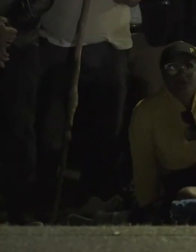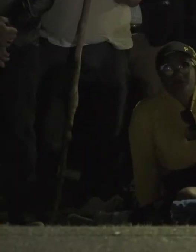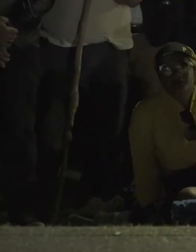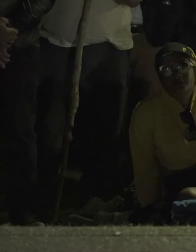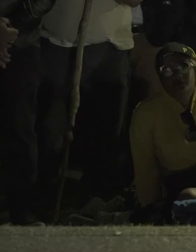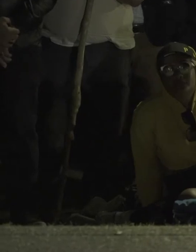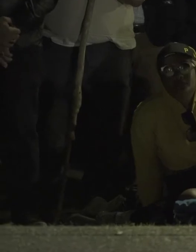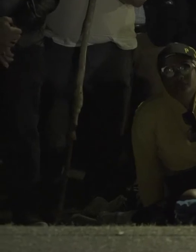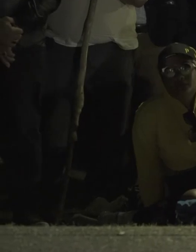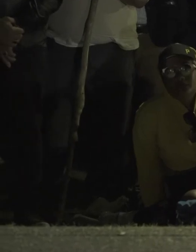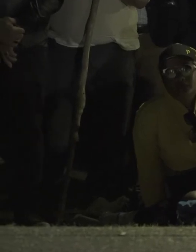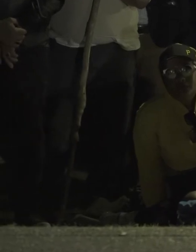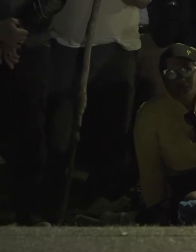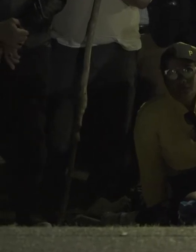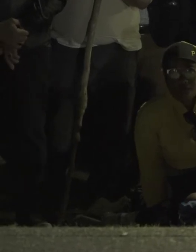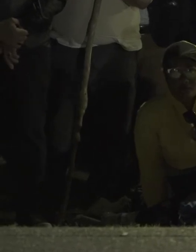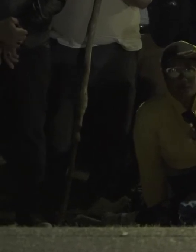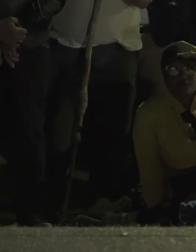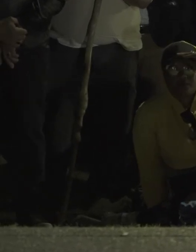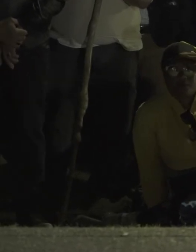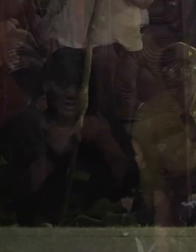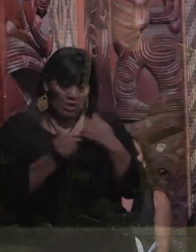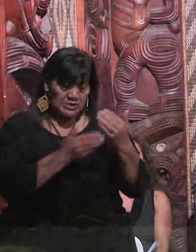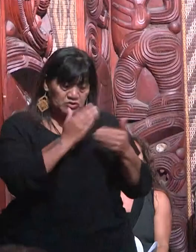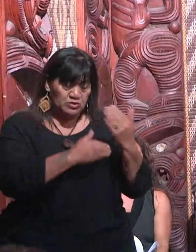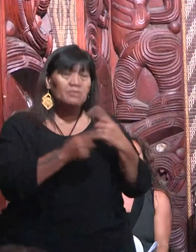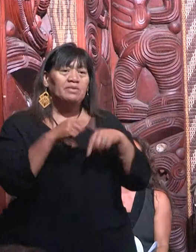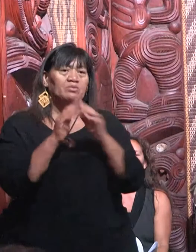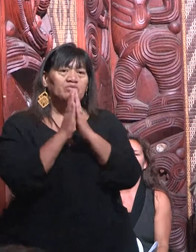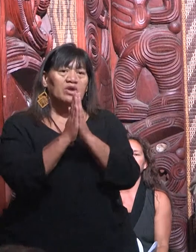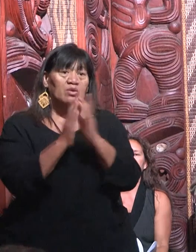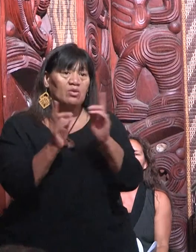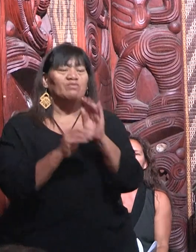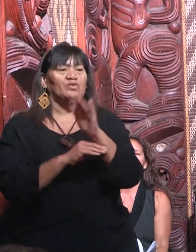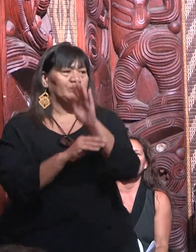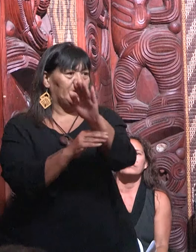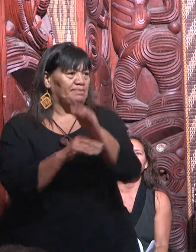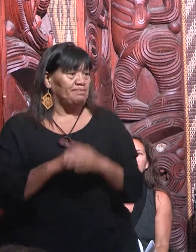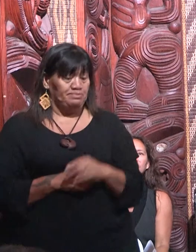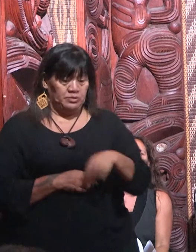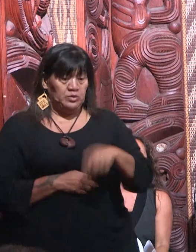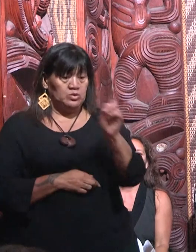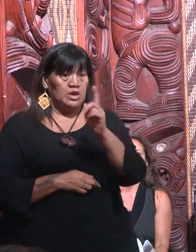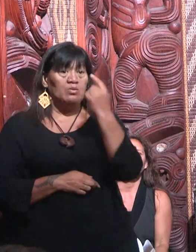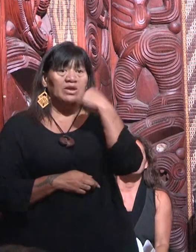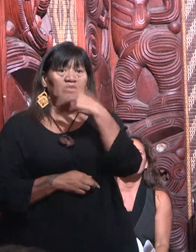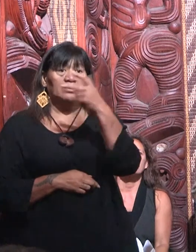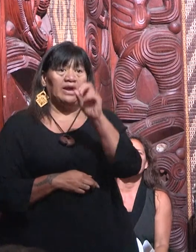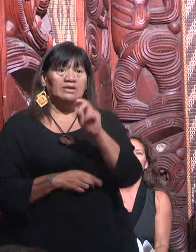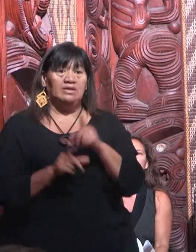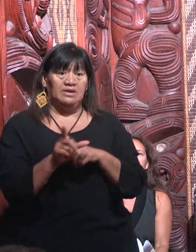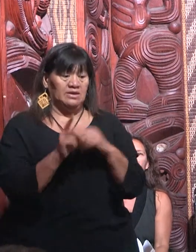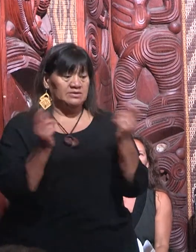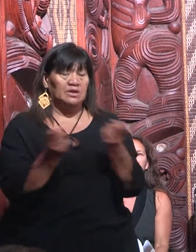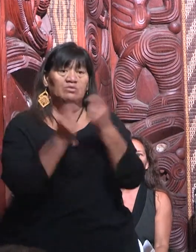our people, our history, and our future. On this 180th Waitangi Day, let